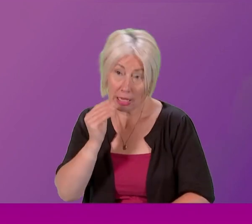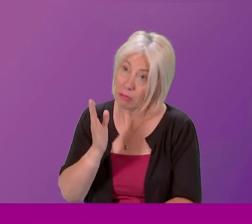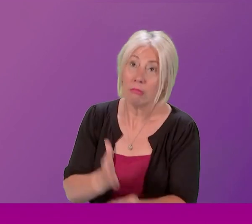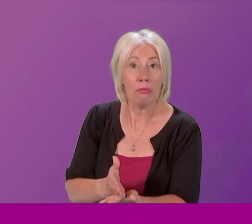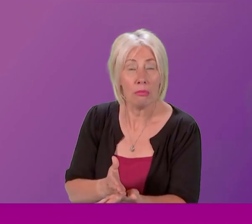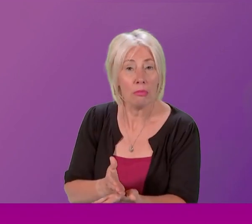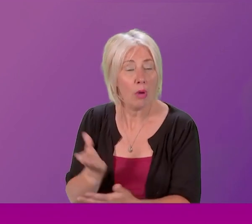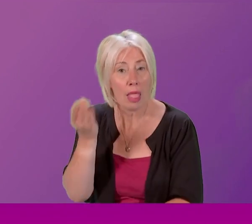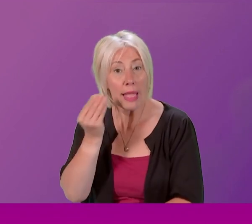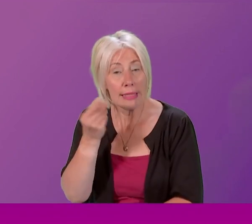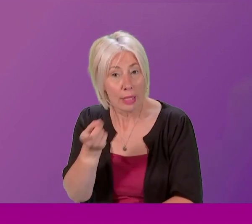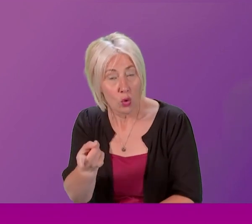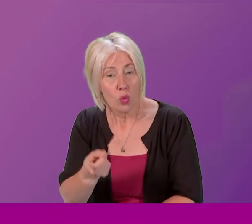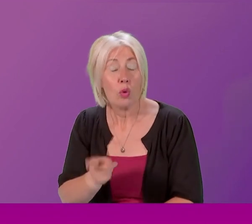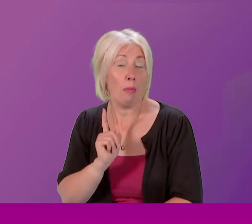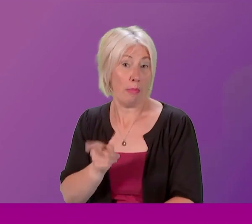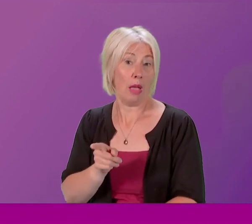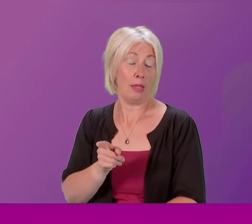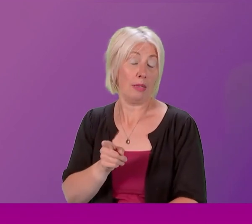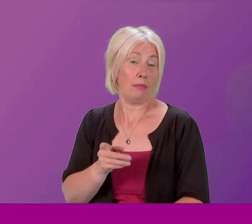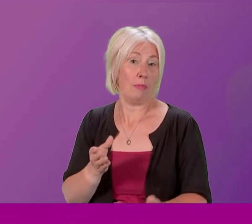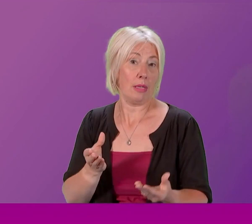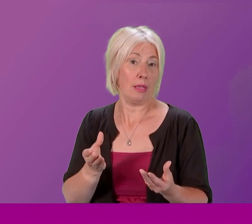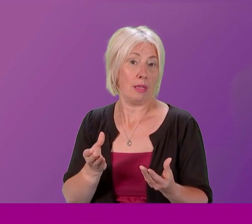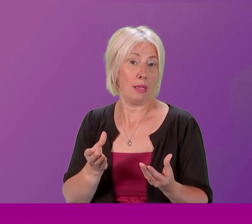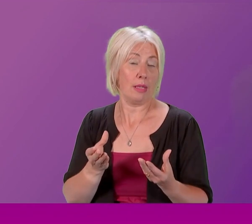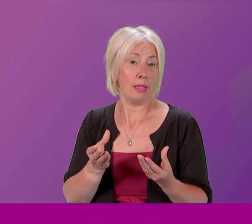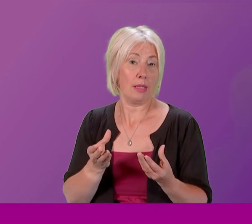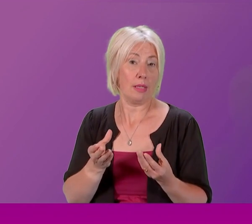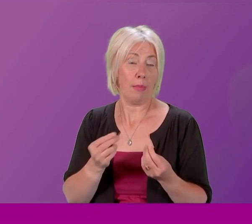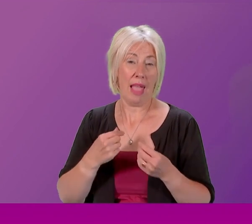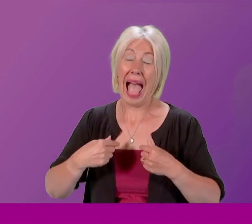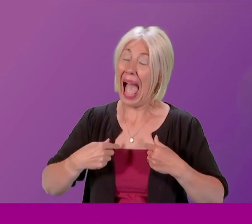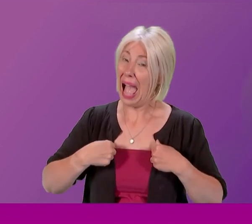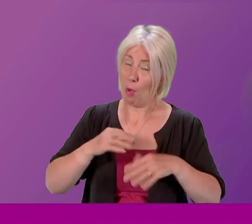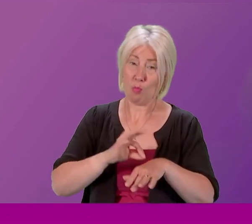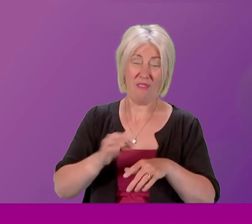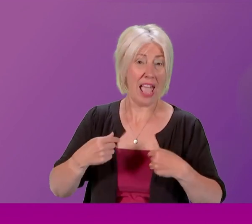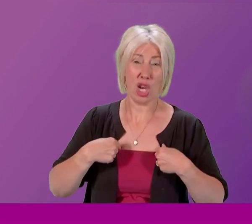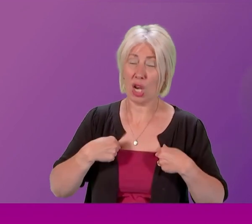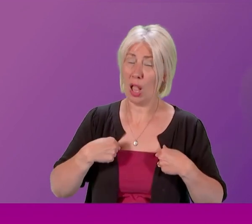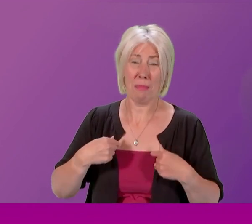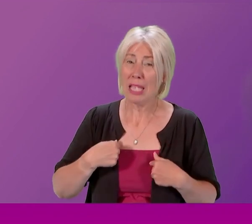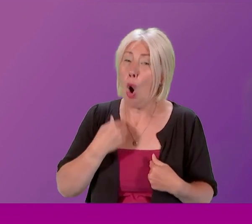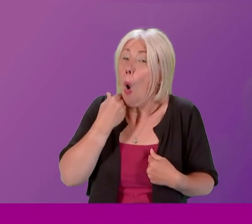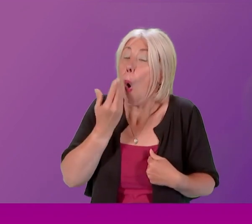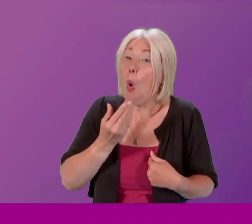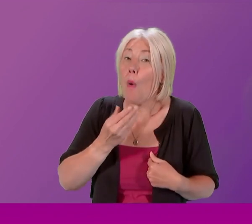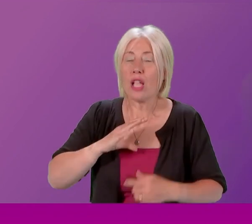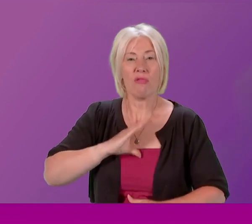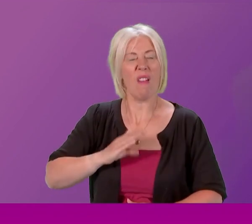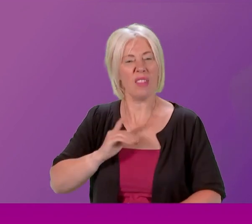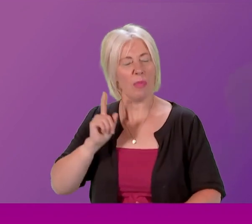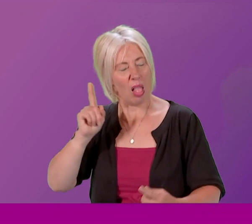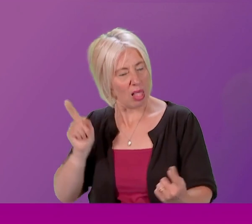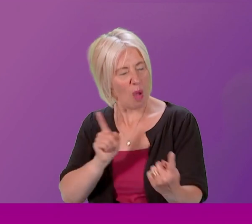are. But it is something that even, you know, as a seasoned professional, I don't always feel comfortable going up to somebody and